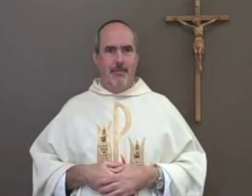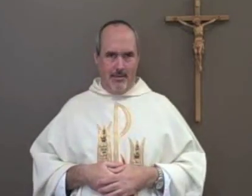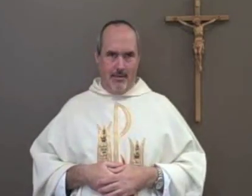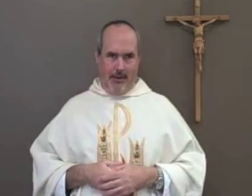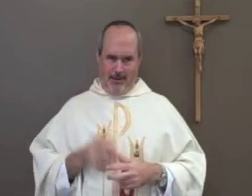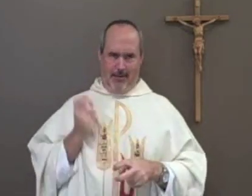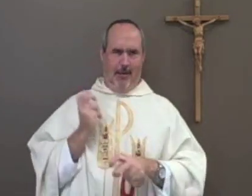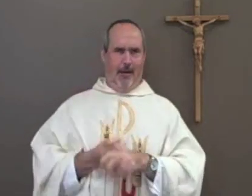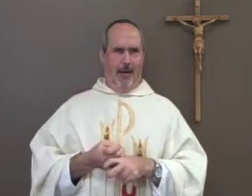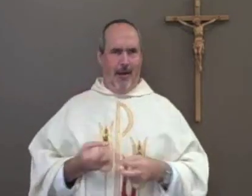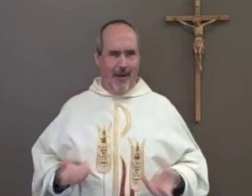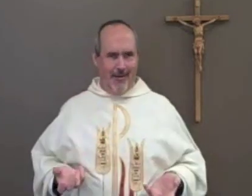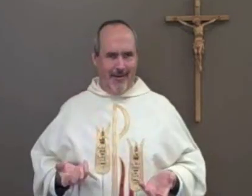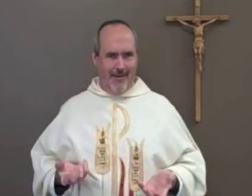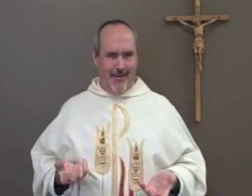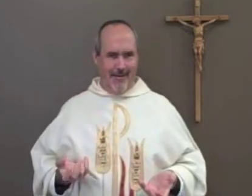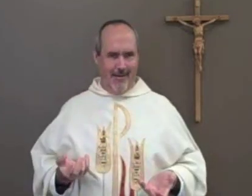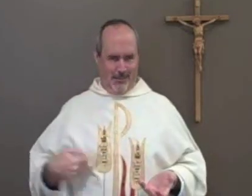commandments. Well, that can be hard.